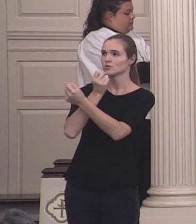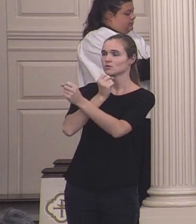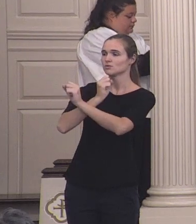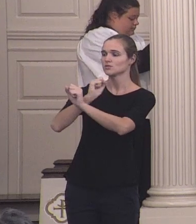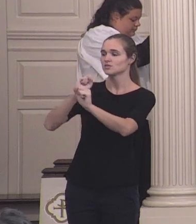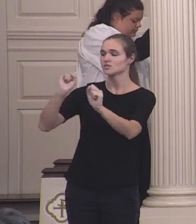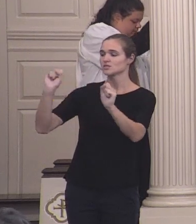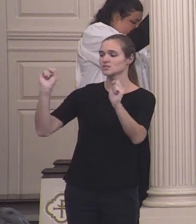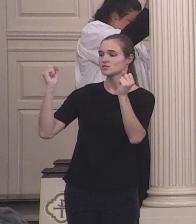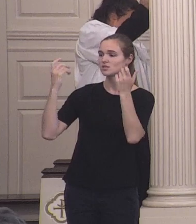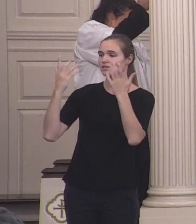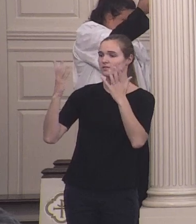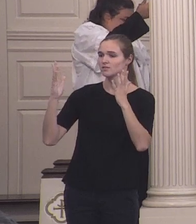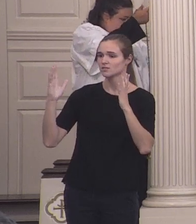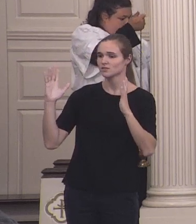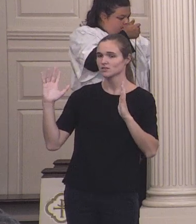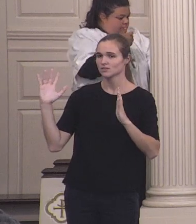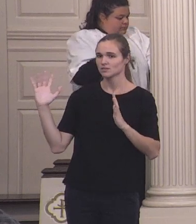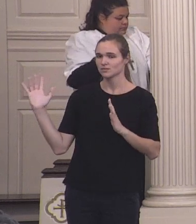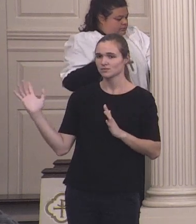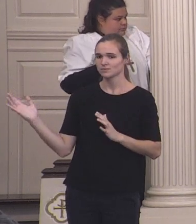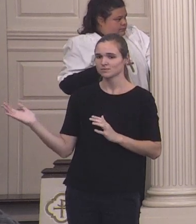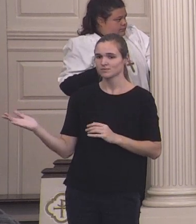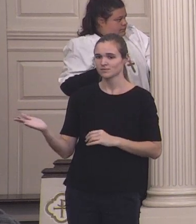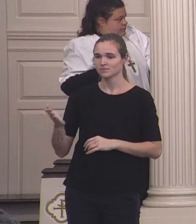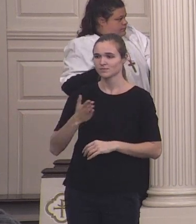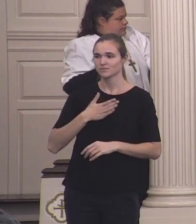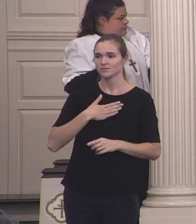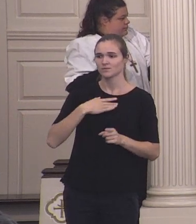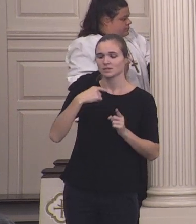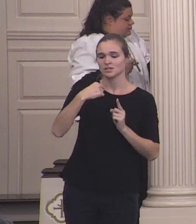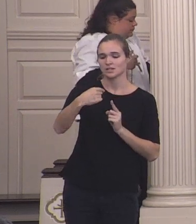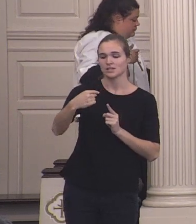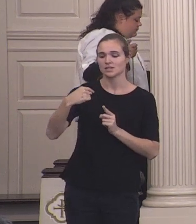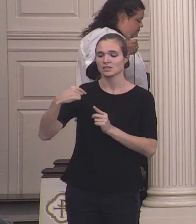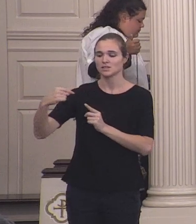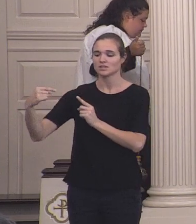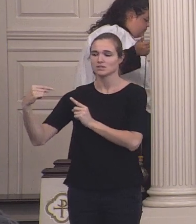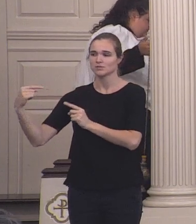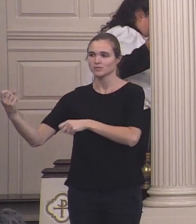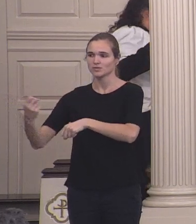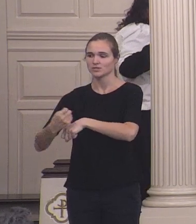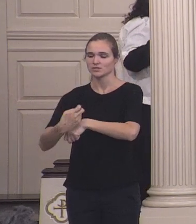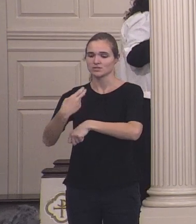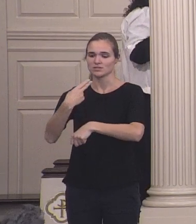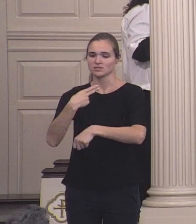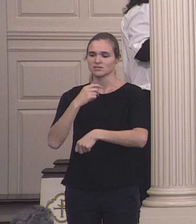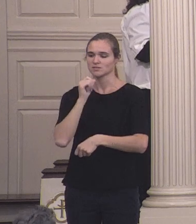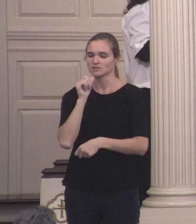me up and have not let my